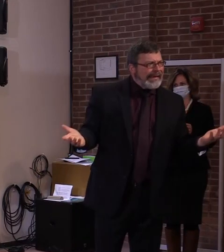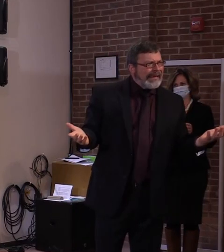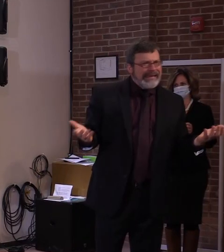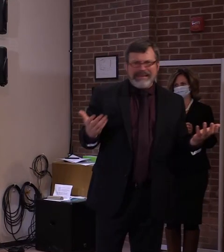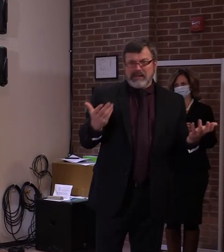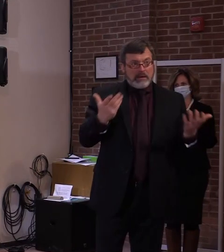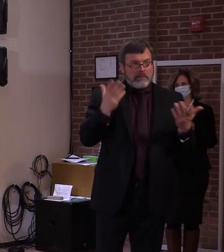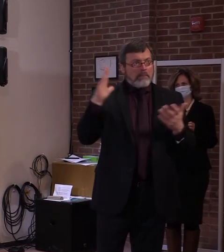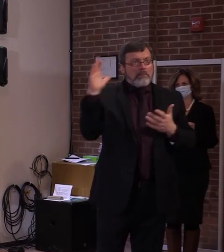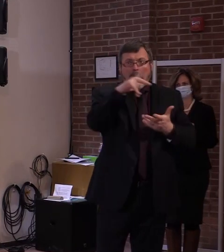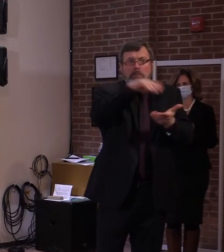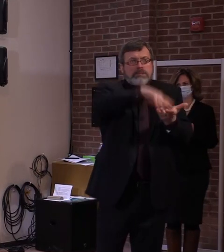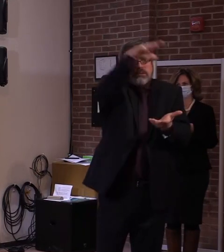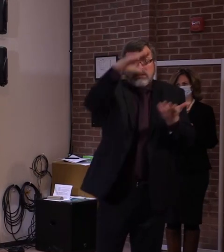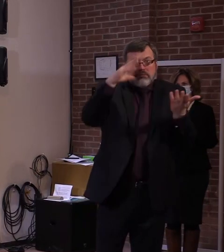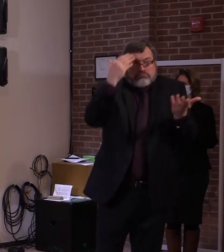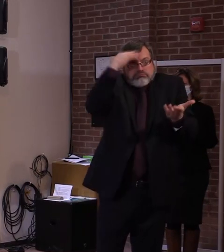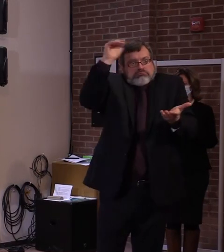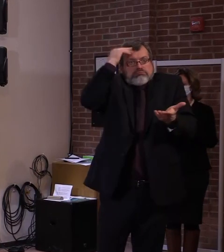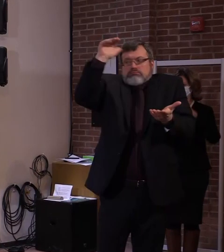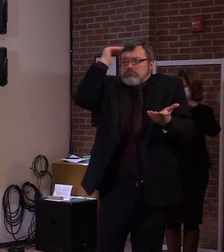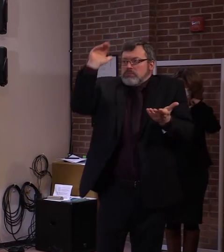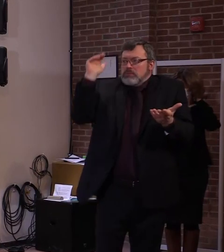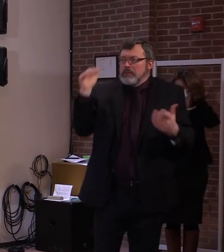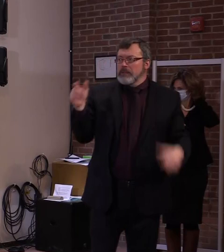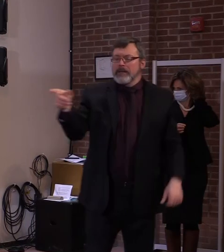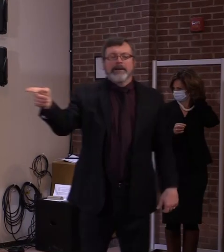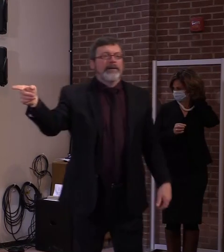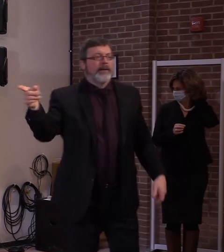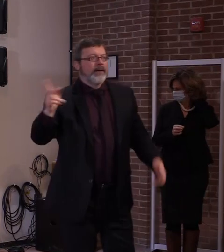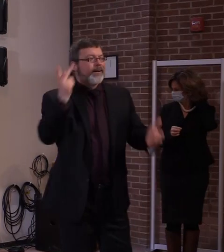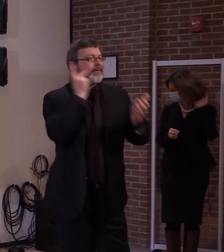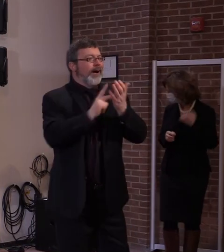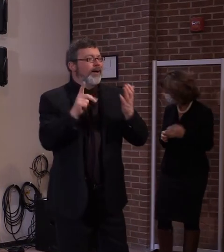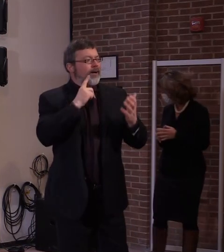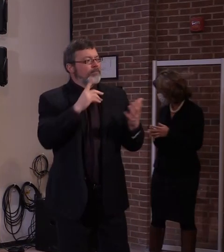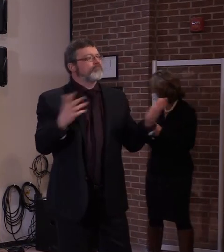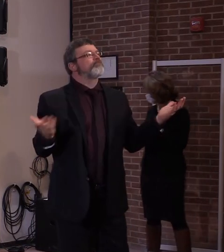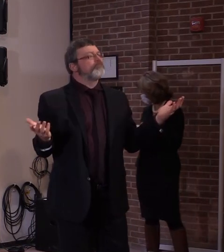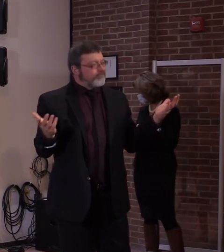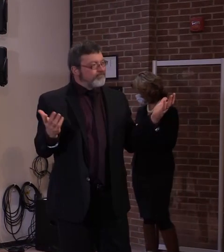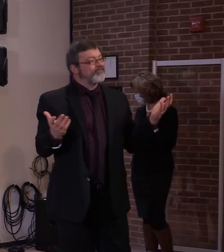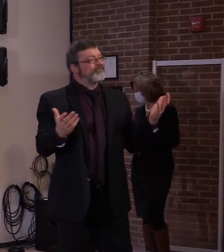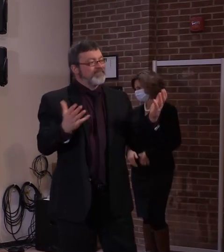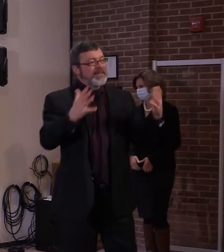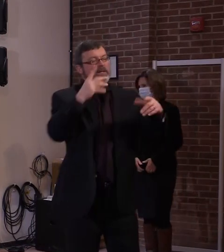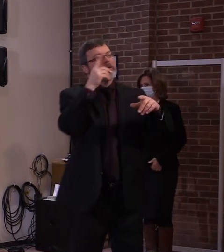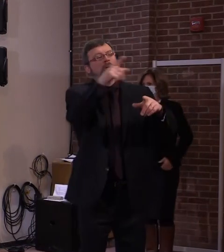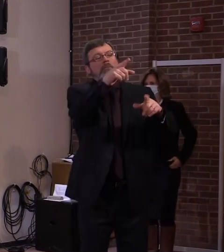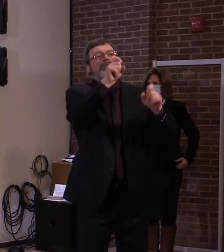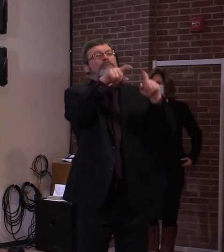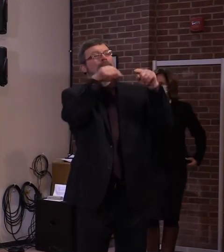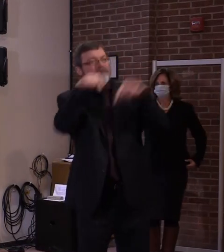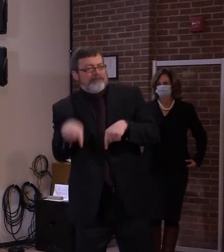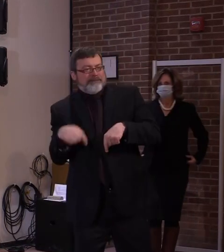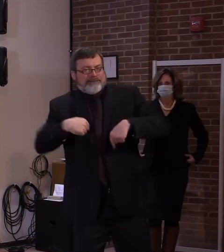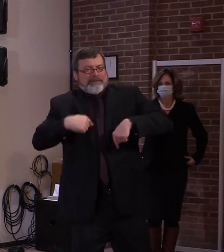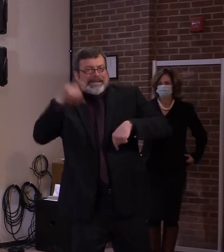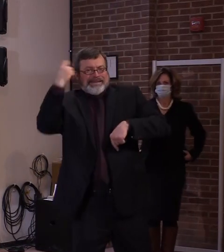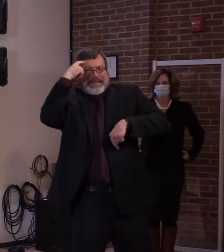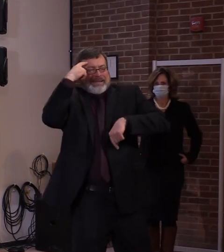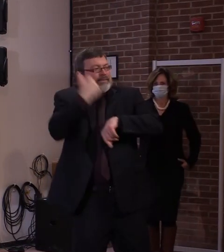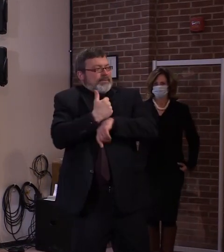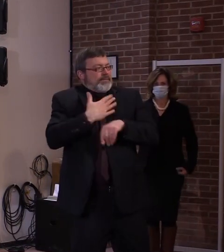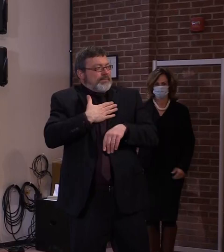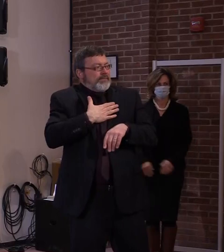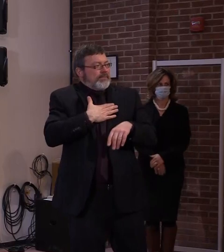recommend that they go to a state site. Now, again, we don't use these on an ongoing basis. We use them when we need them